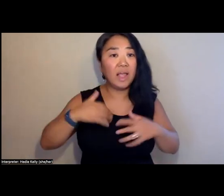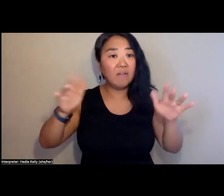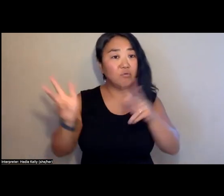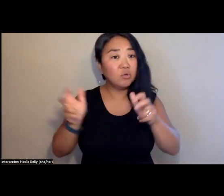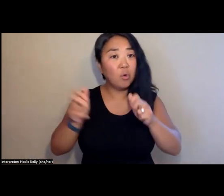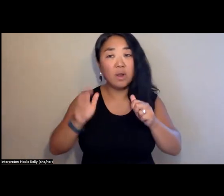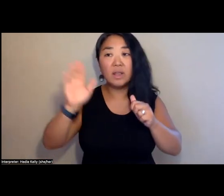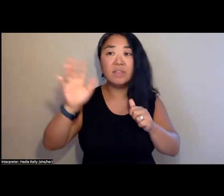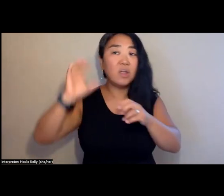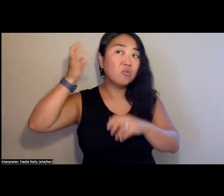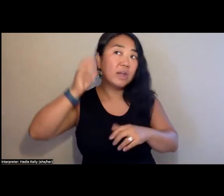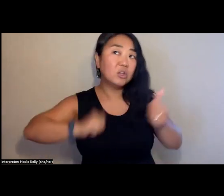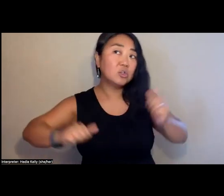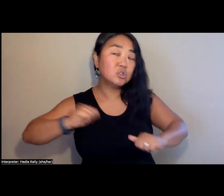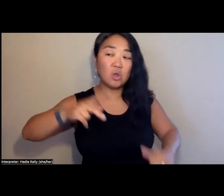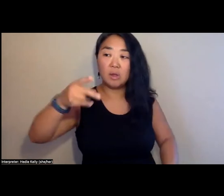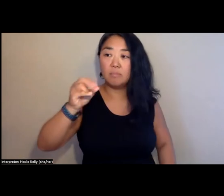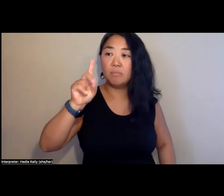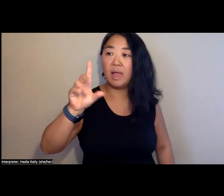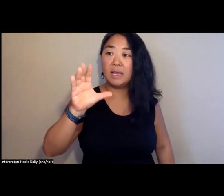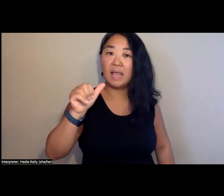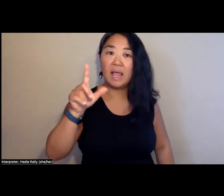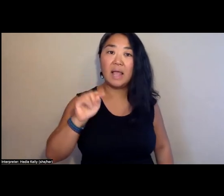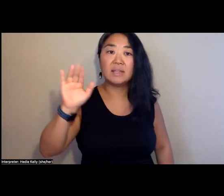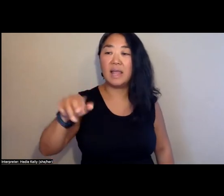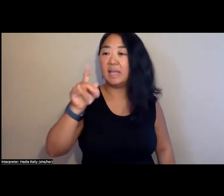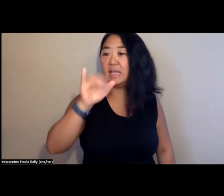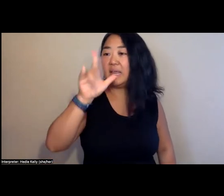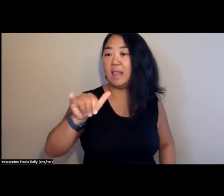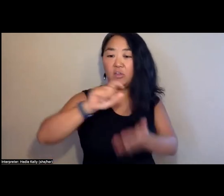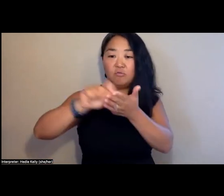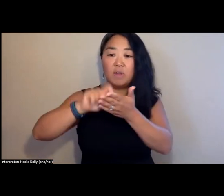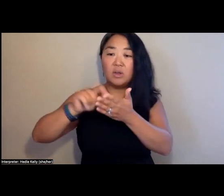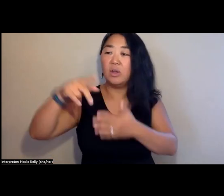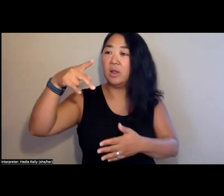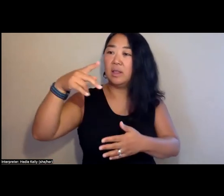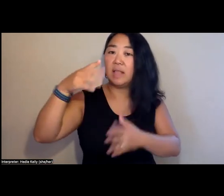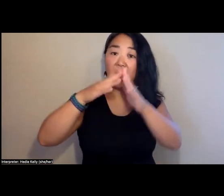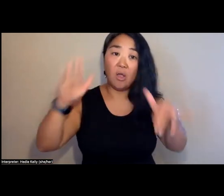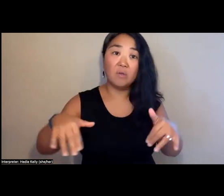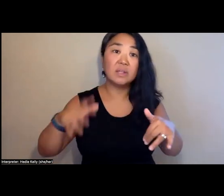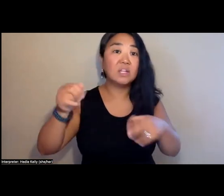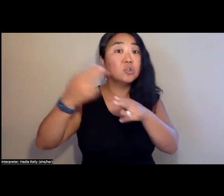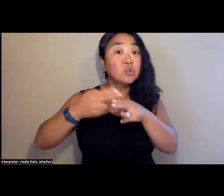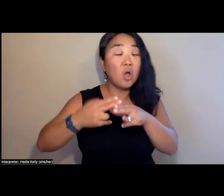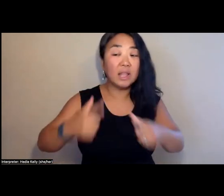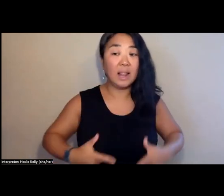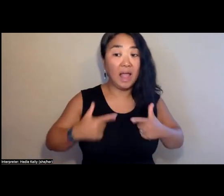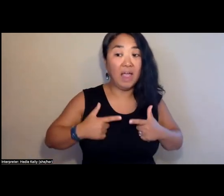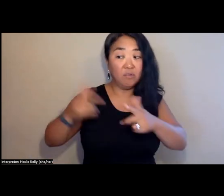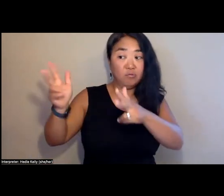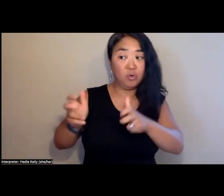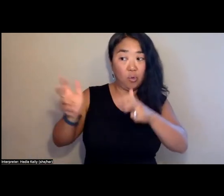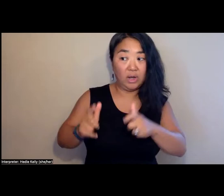show podcast thing live at the Kelly Writer's House that later gets broadcast. It's called Live. It's recorded live. It